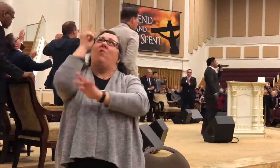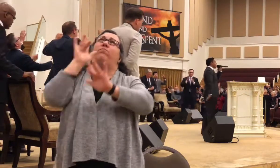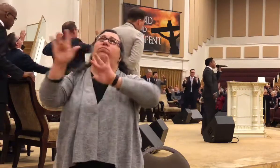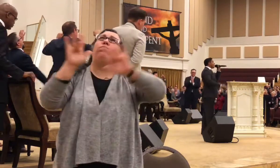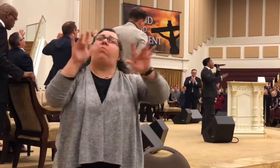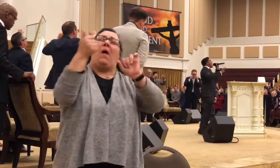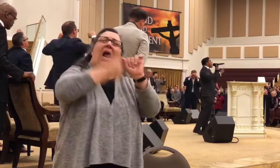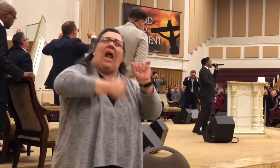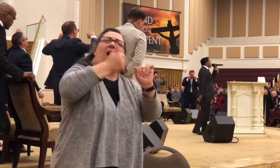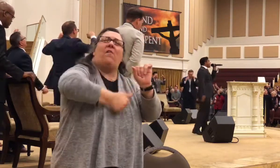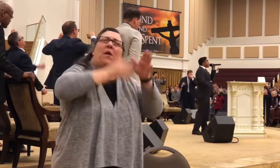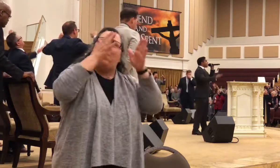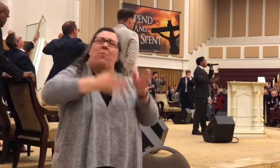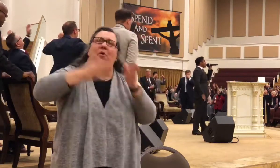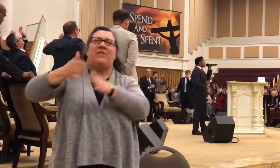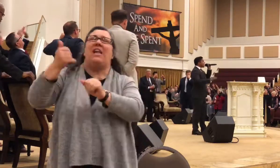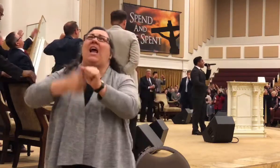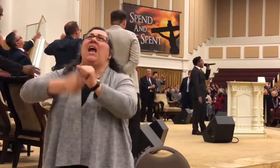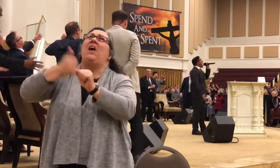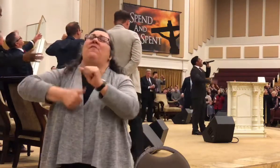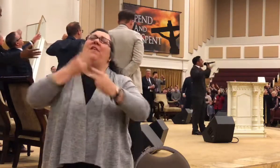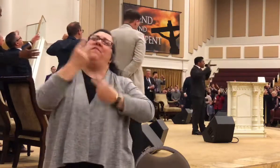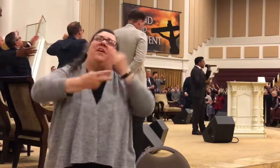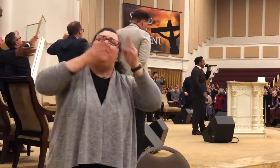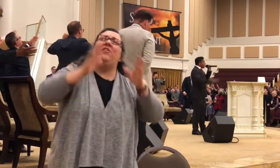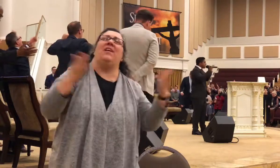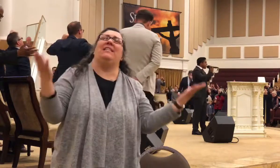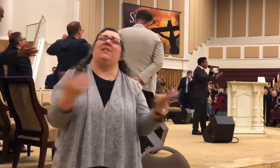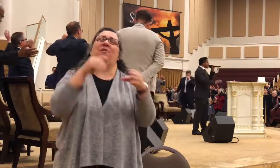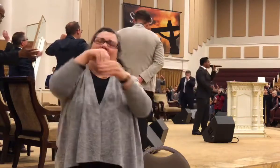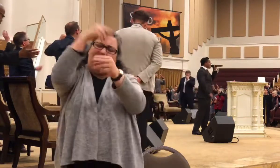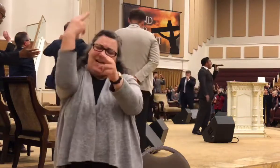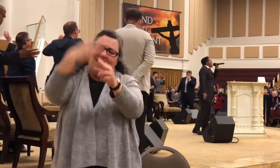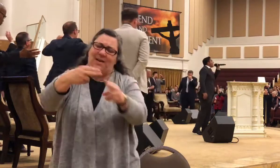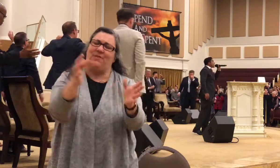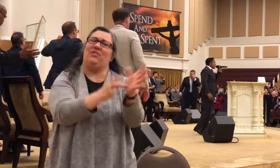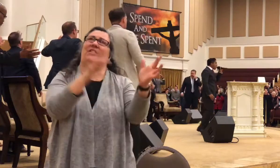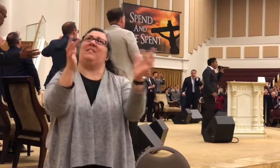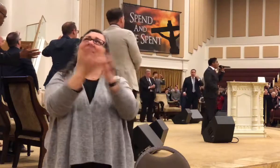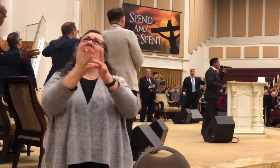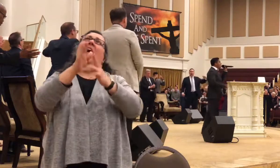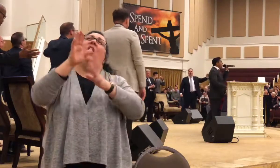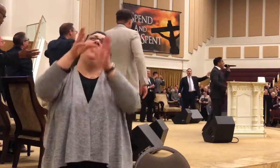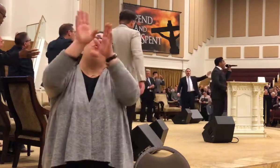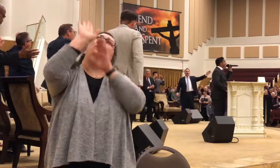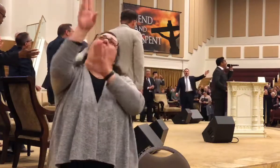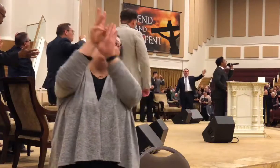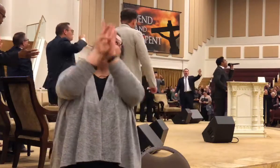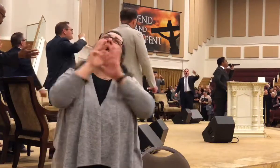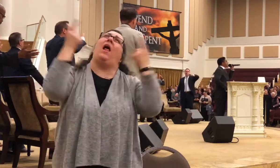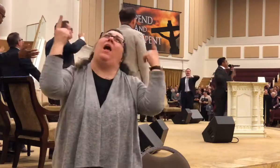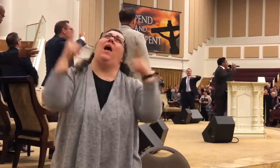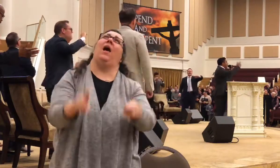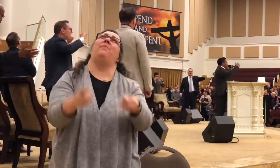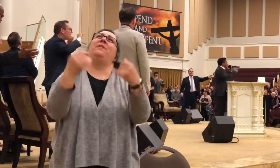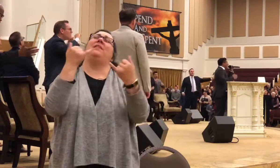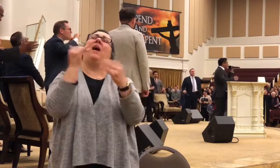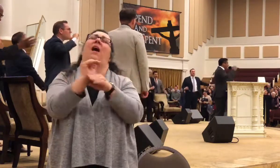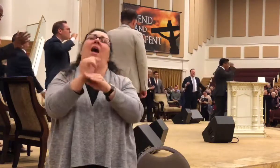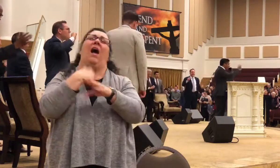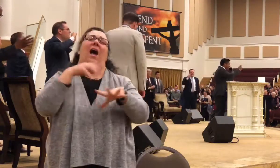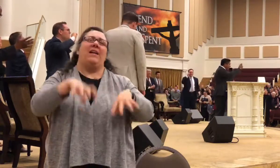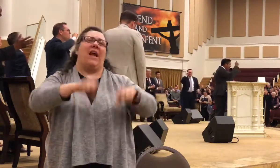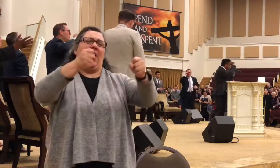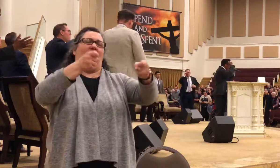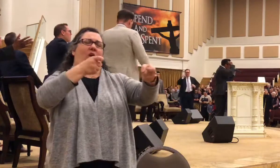heart, every believer, every visitor here today. In the name of Jesus, that your will come to pass. I take authority